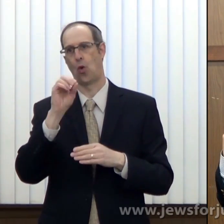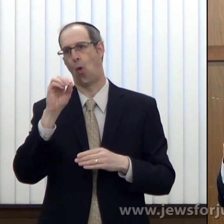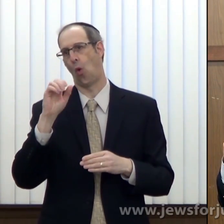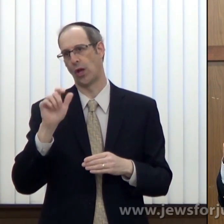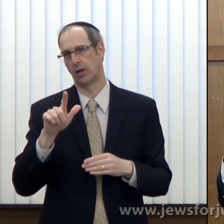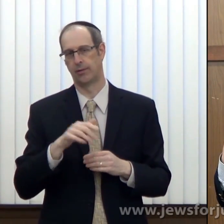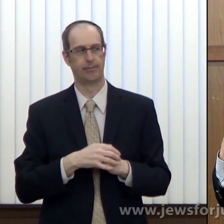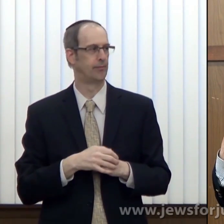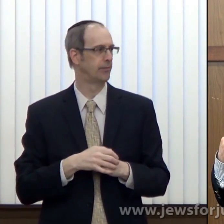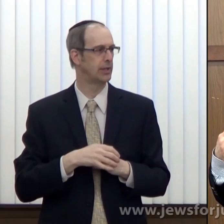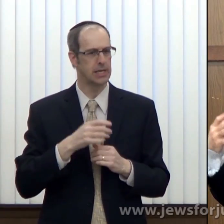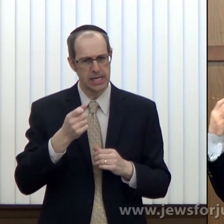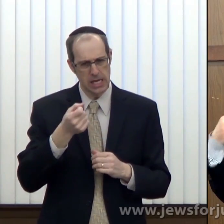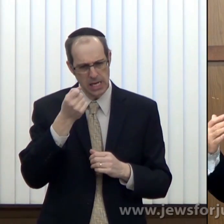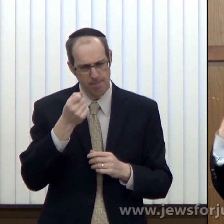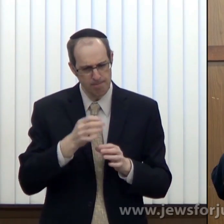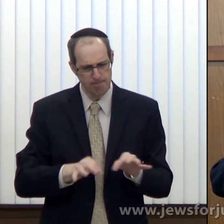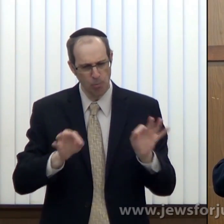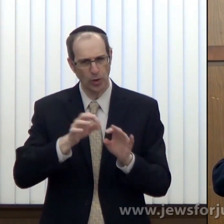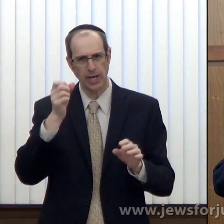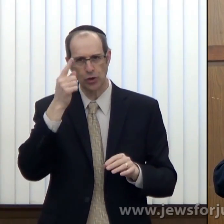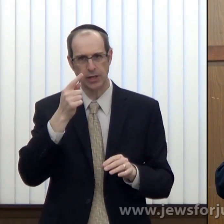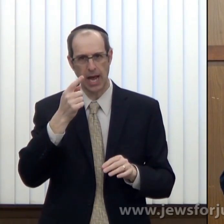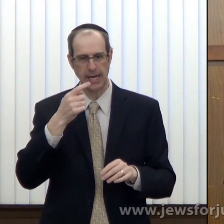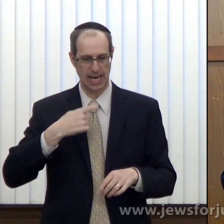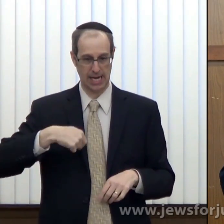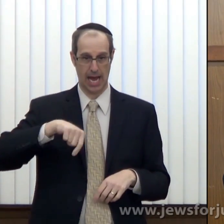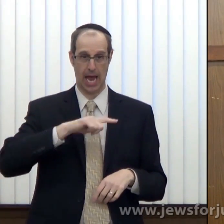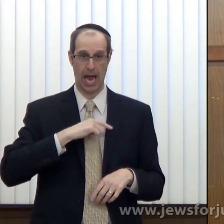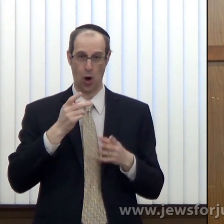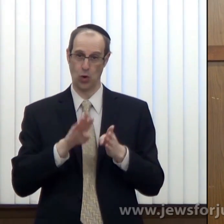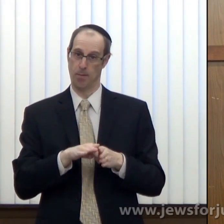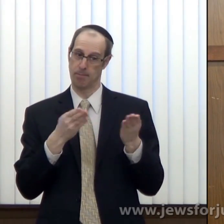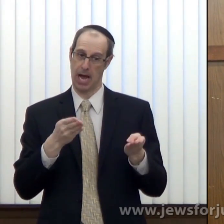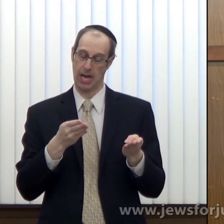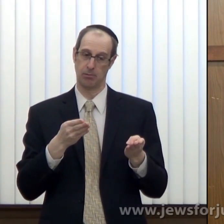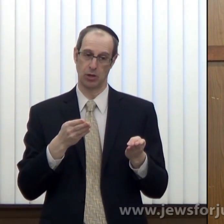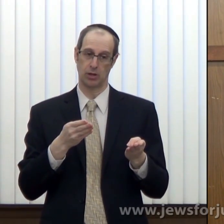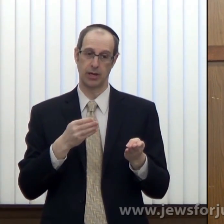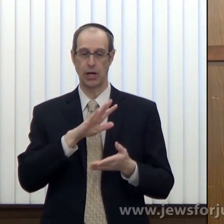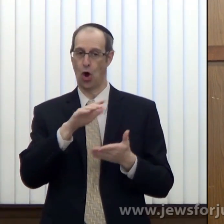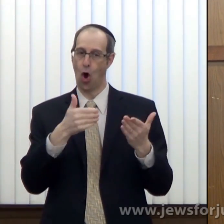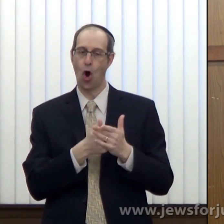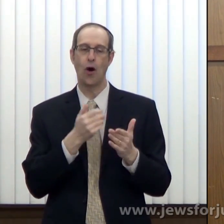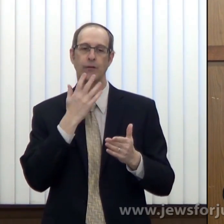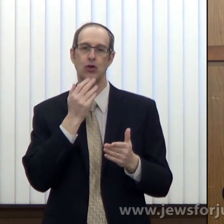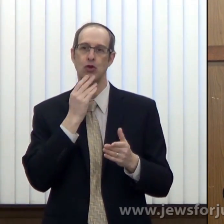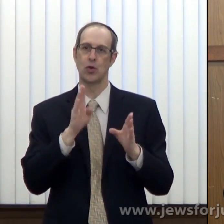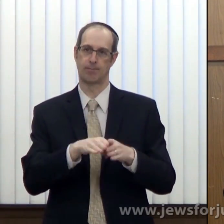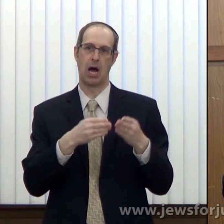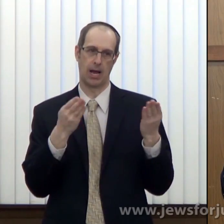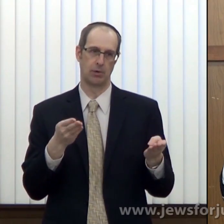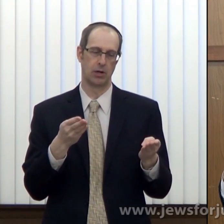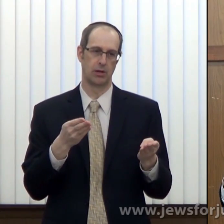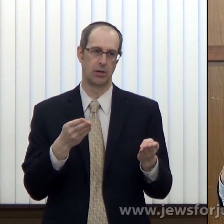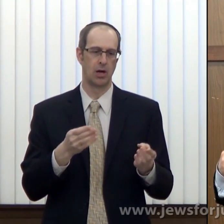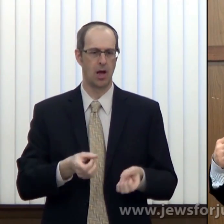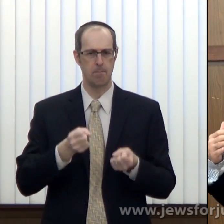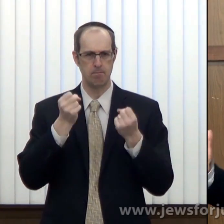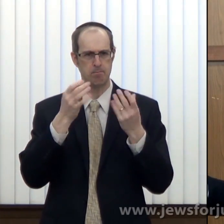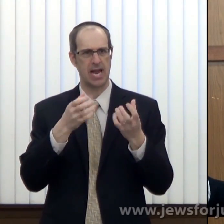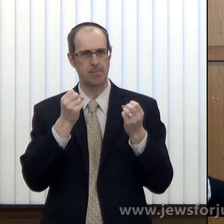to understand is that in our Bible, in our Tanakh, in the Jewish Bible, there are